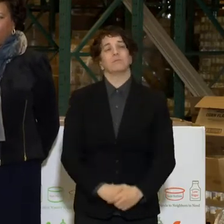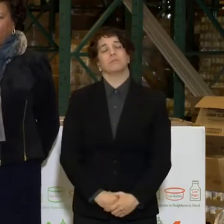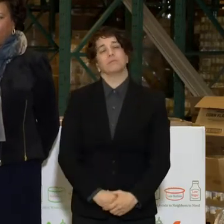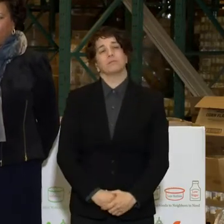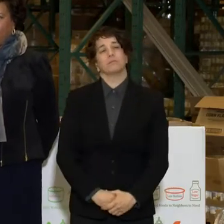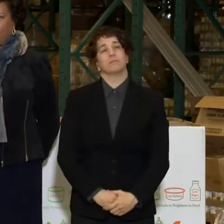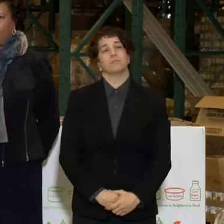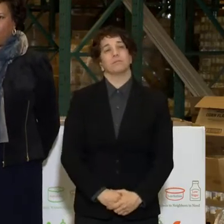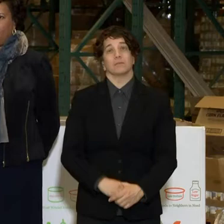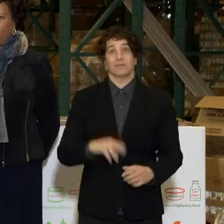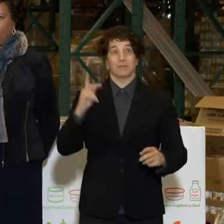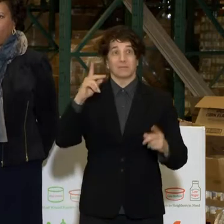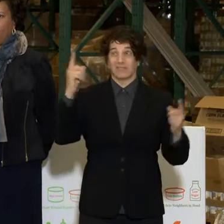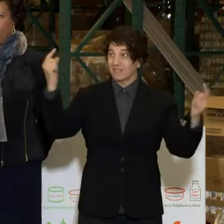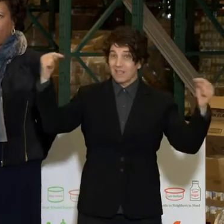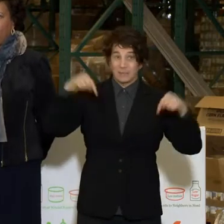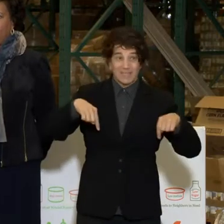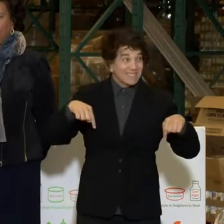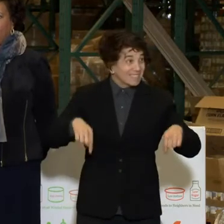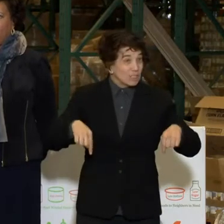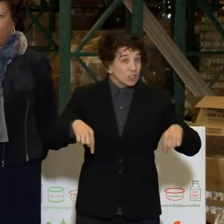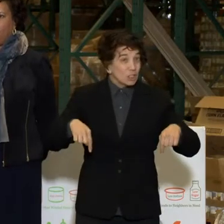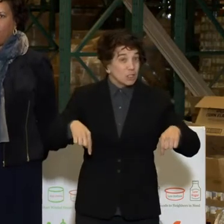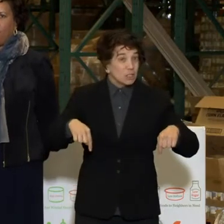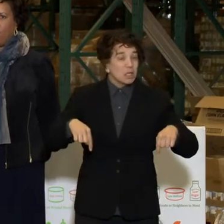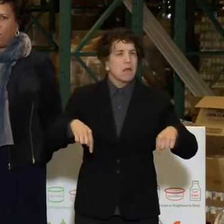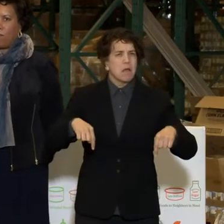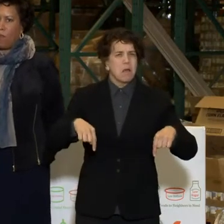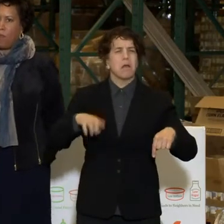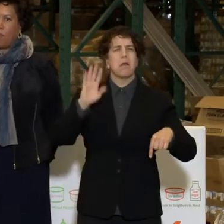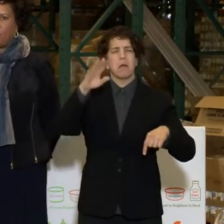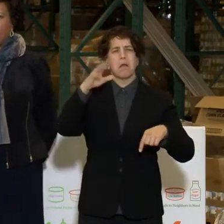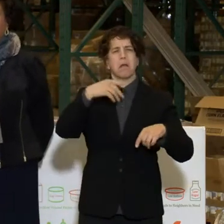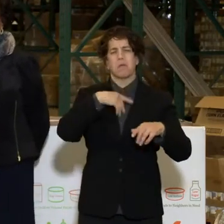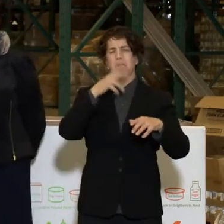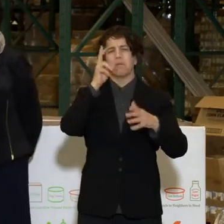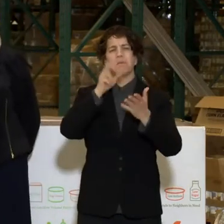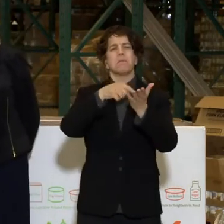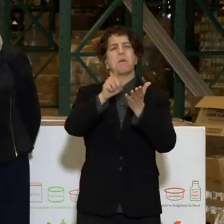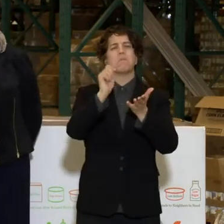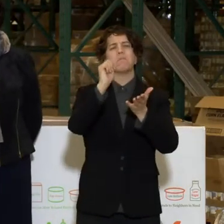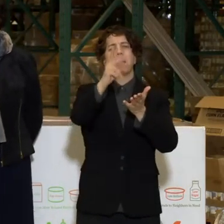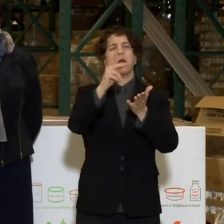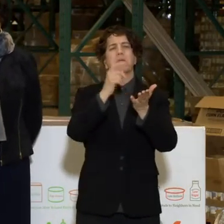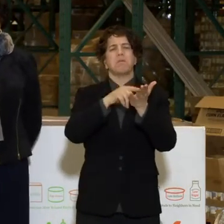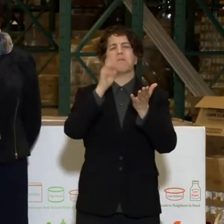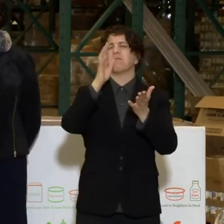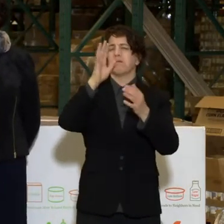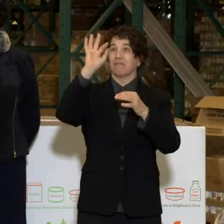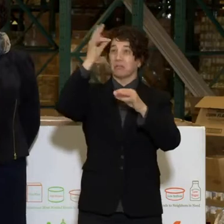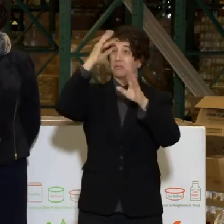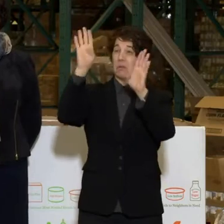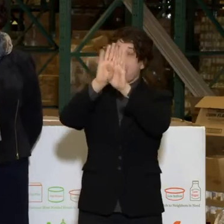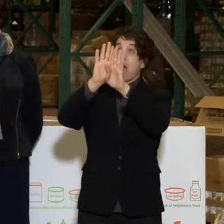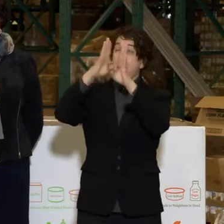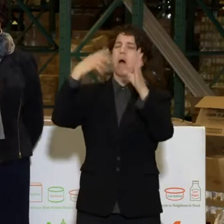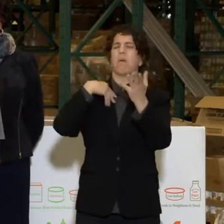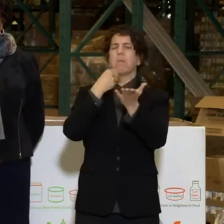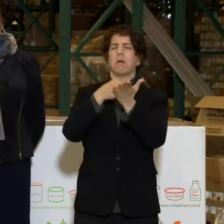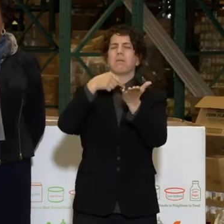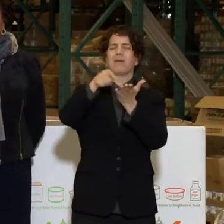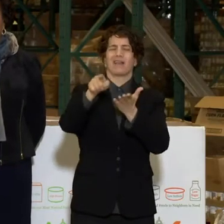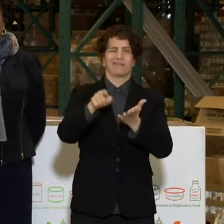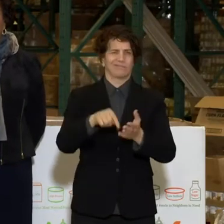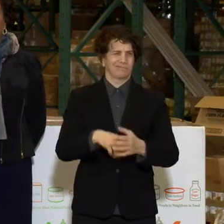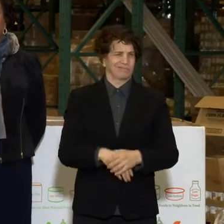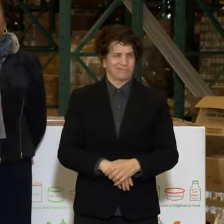you, that was a law we didn't need to pass, because the 13th Amendment and the 5th Amendment says you can't make people work